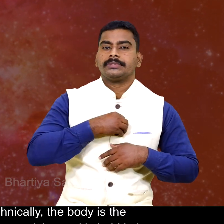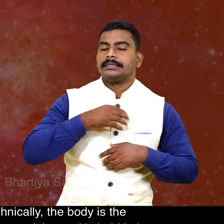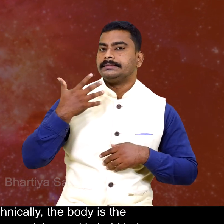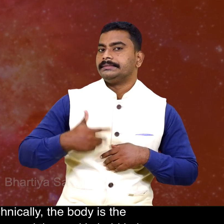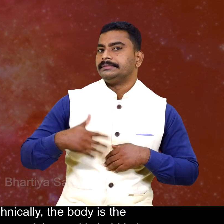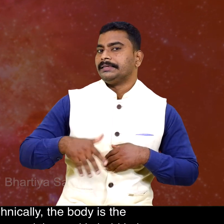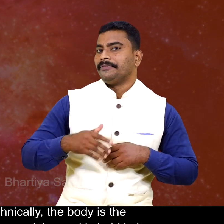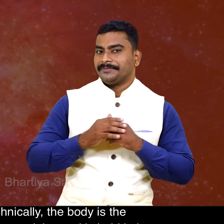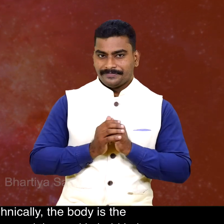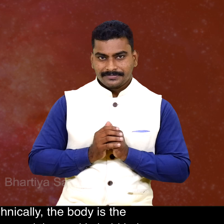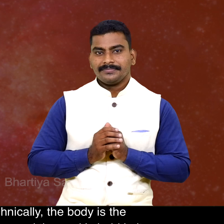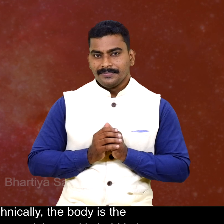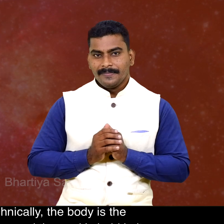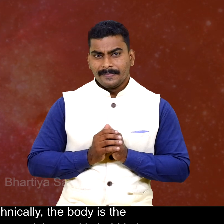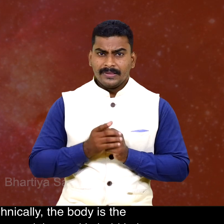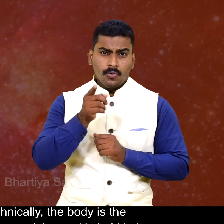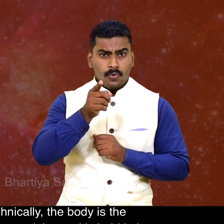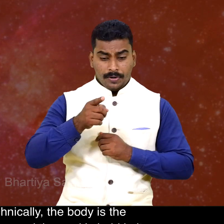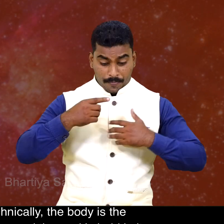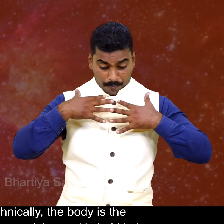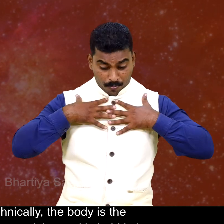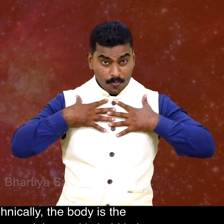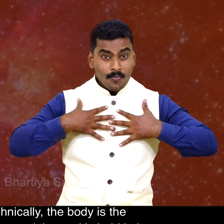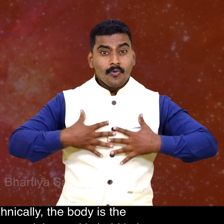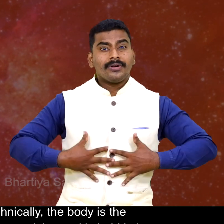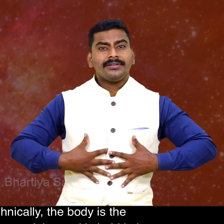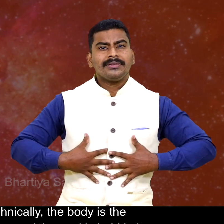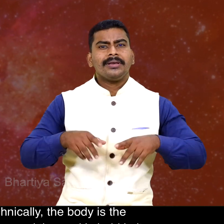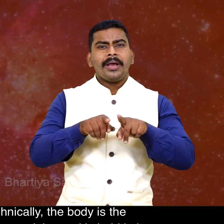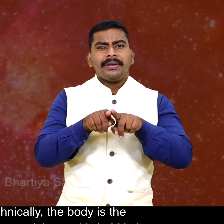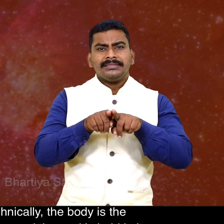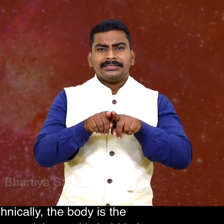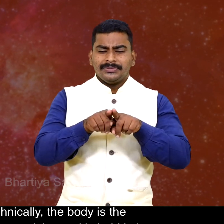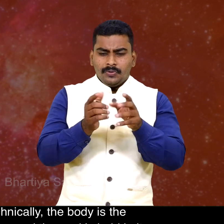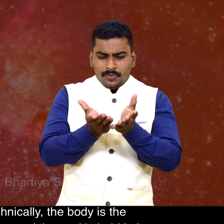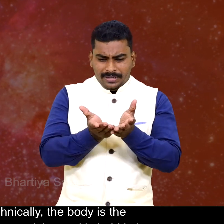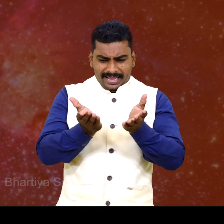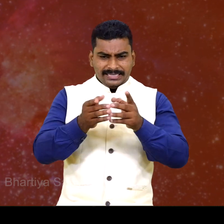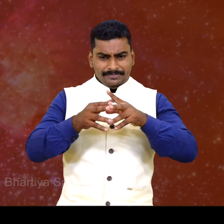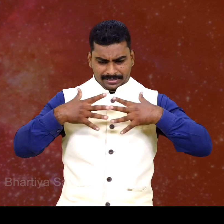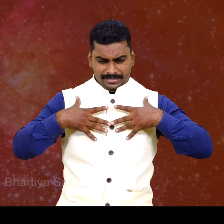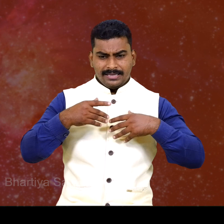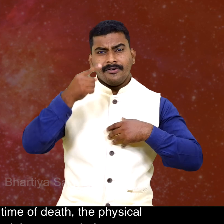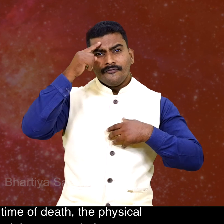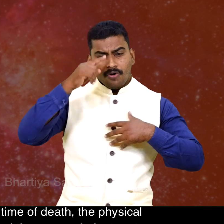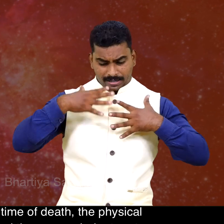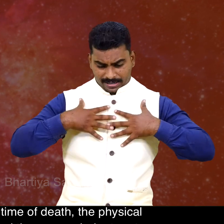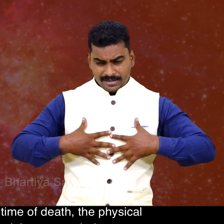Technically, the body is a container and the soul is held in it. At the time of death,